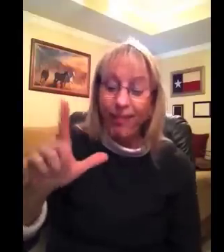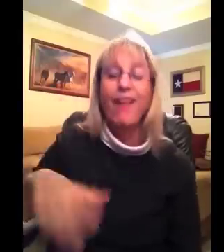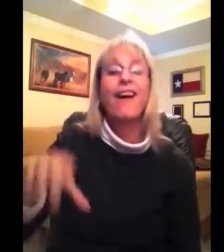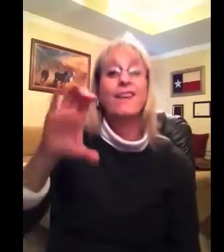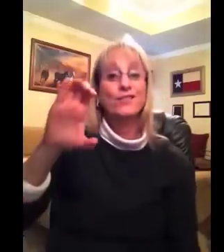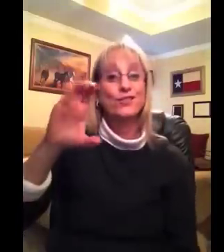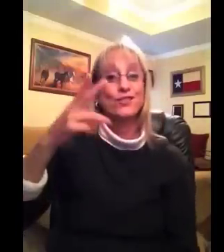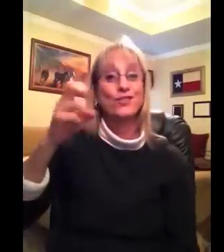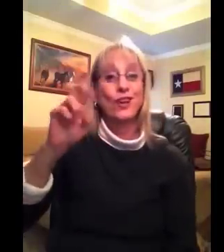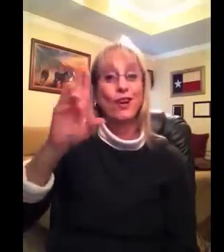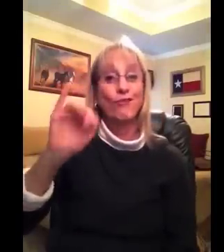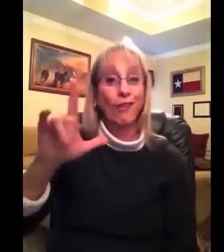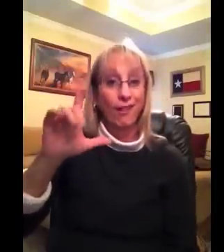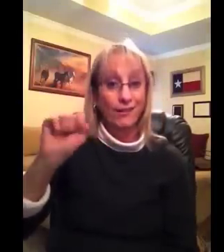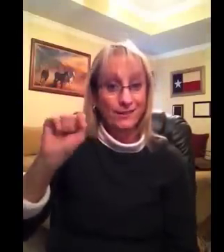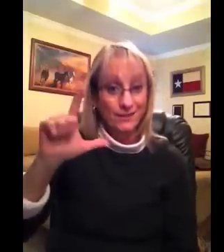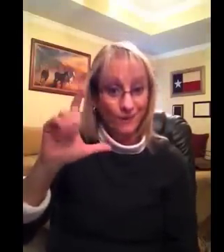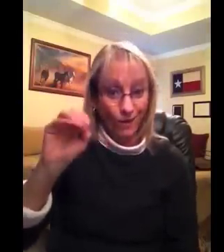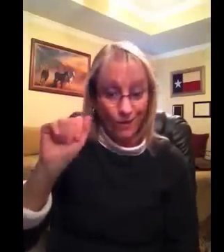Minkle, Cheryl Sloan,